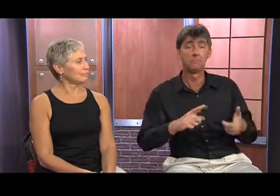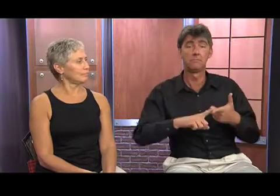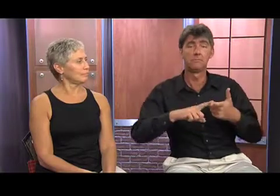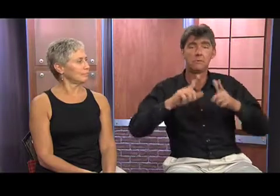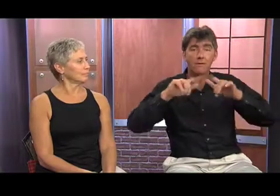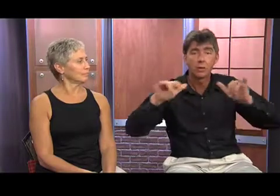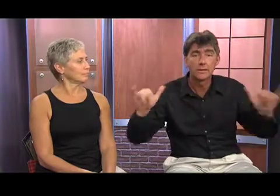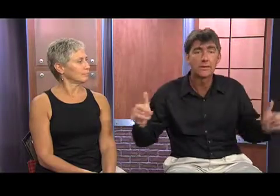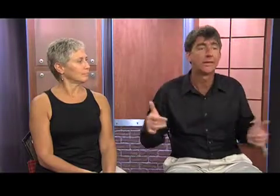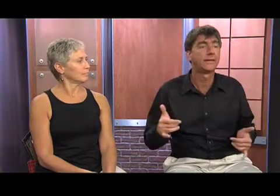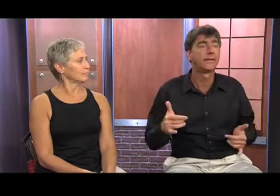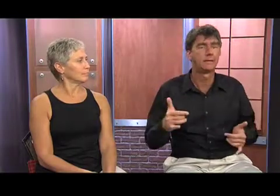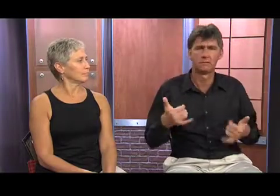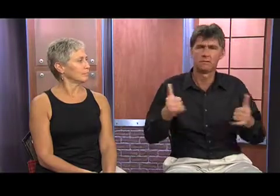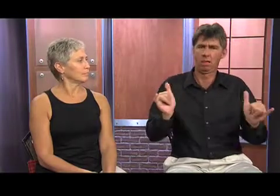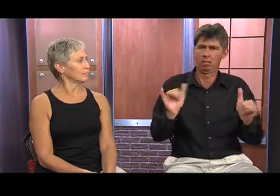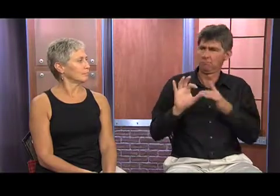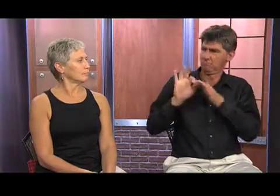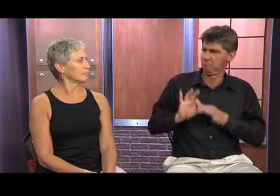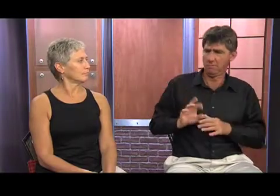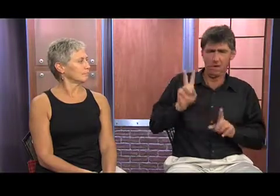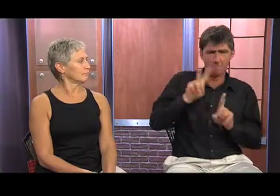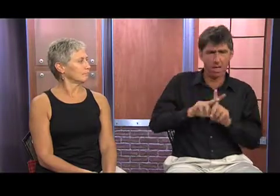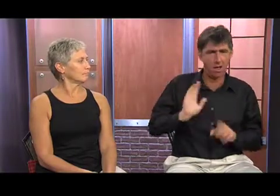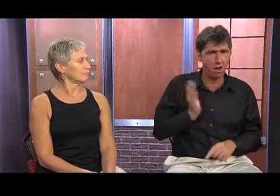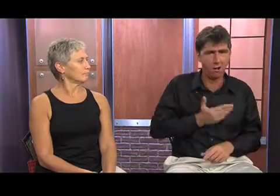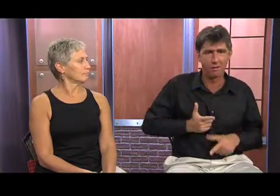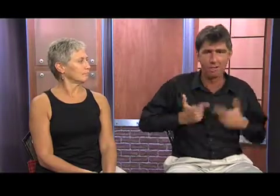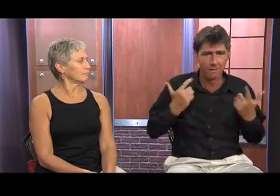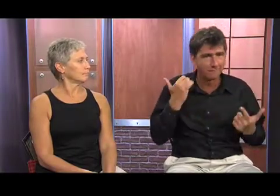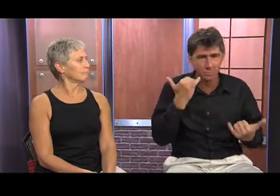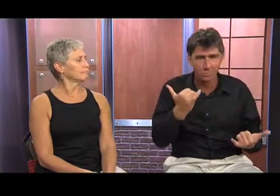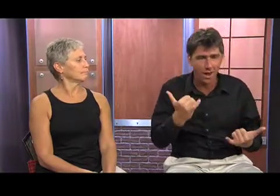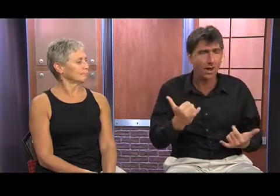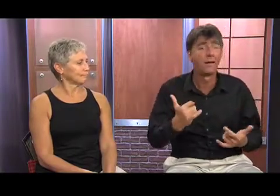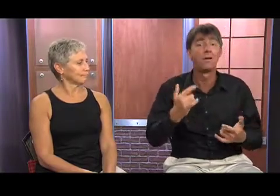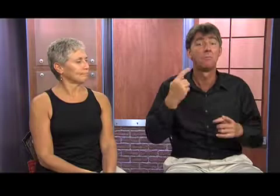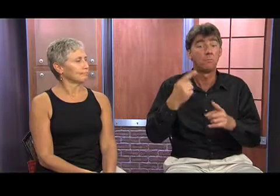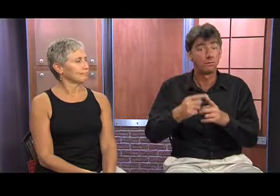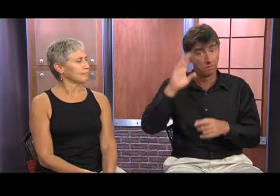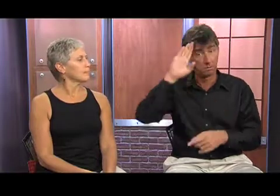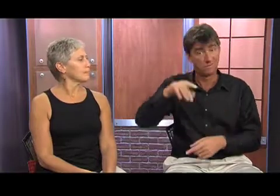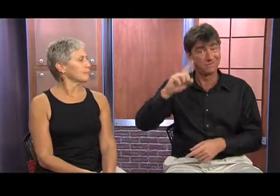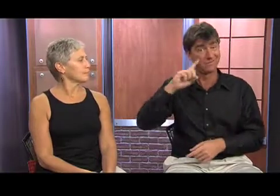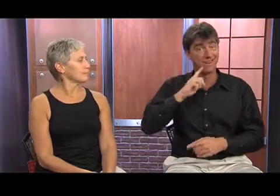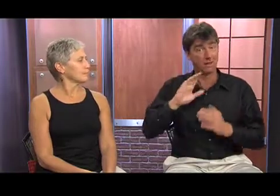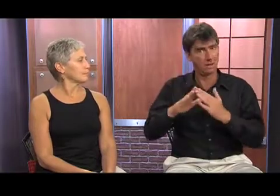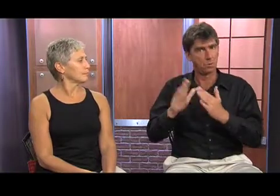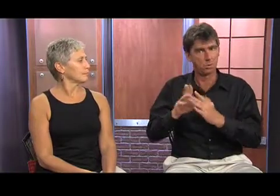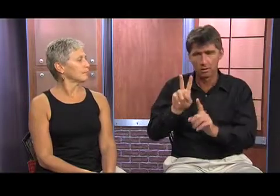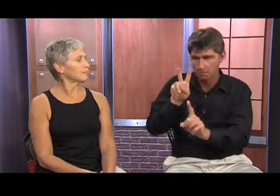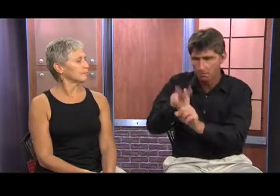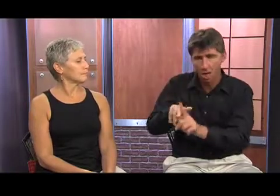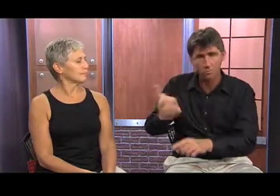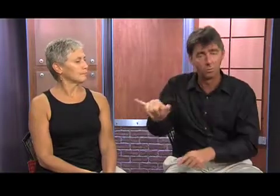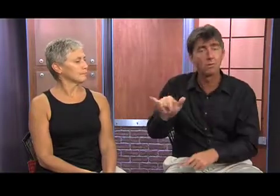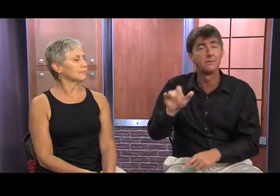still relevant in everyone's lives today, and they're particularly relevant within the deaf community, being of a minority culture